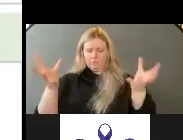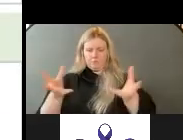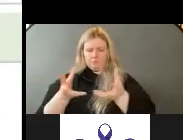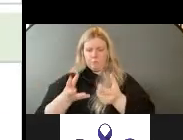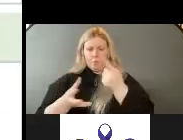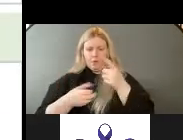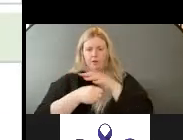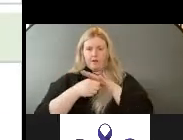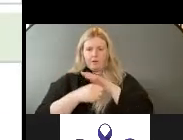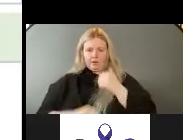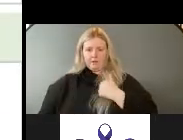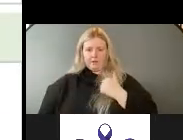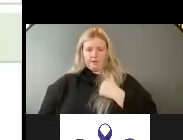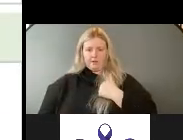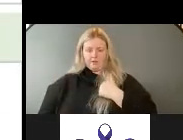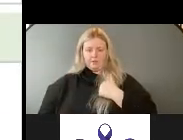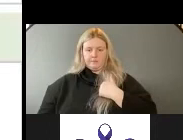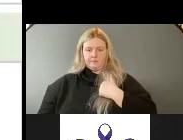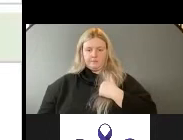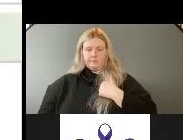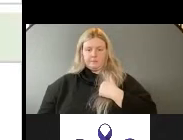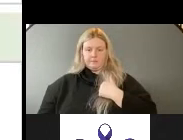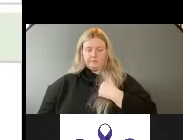with lots of different and varied challenges, but